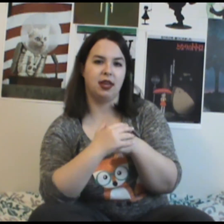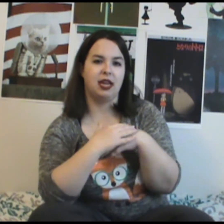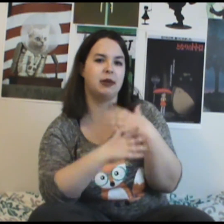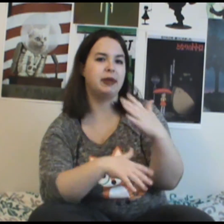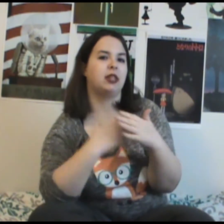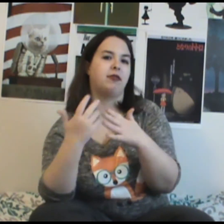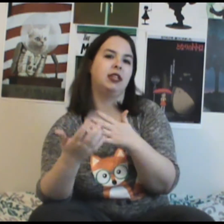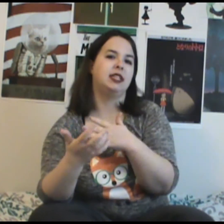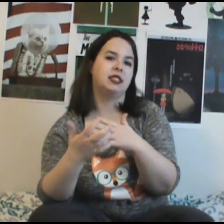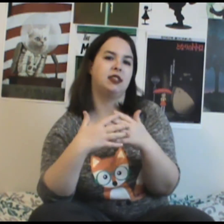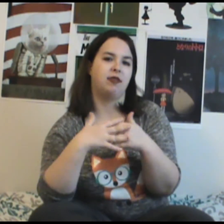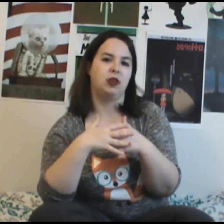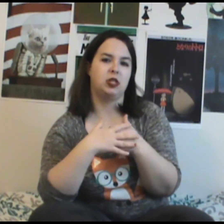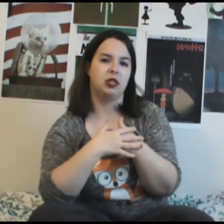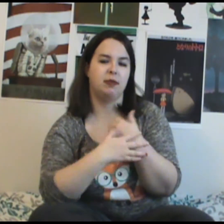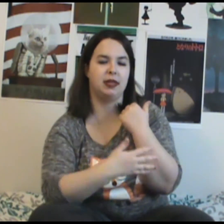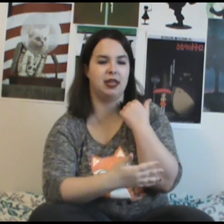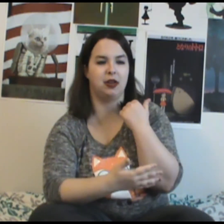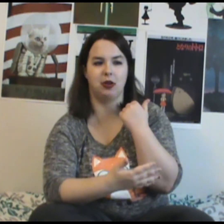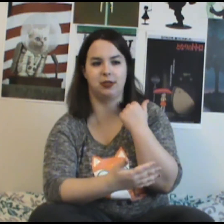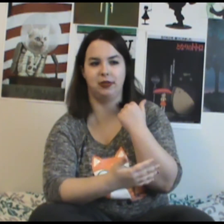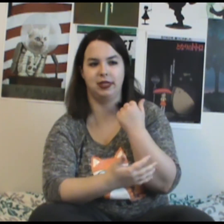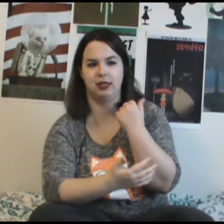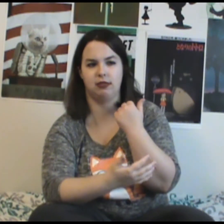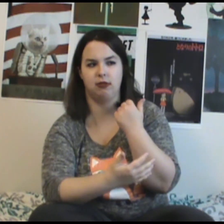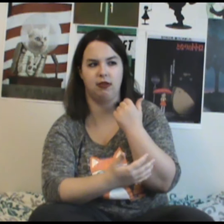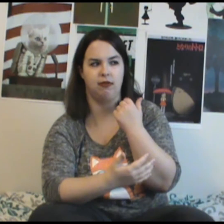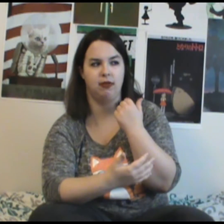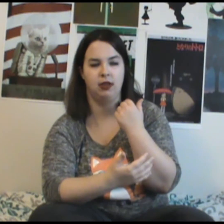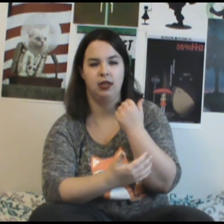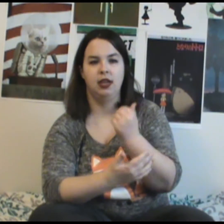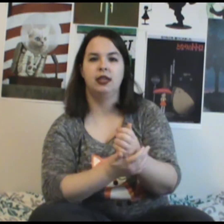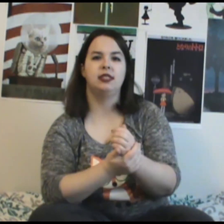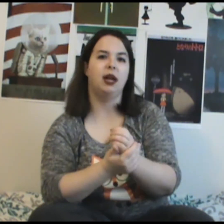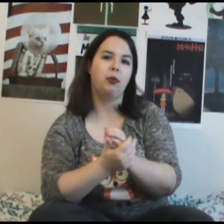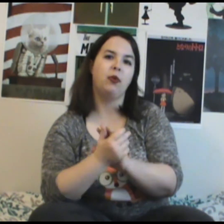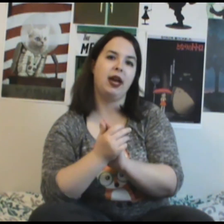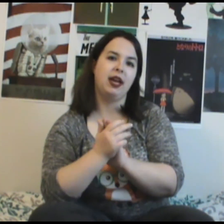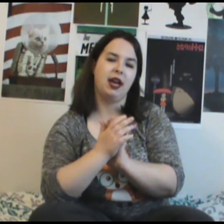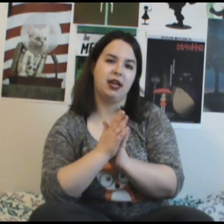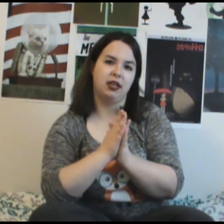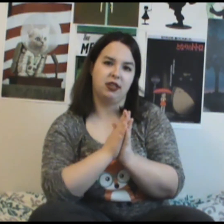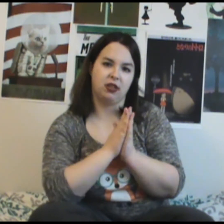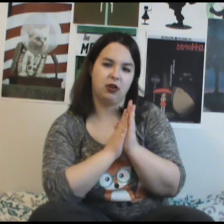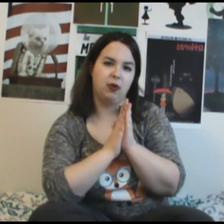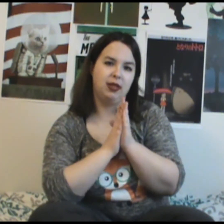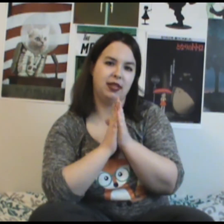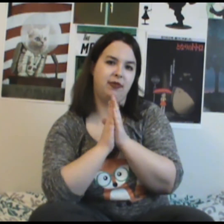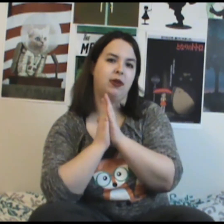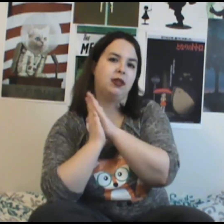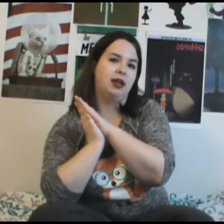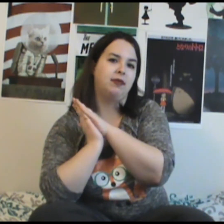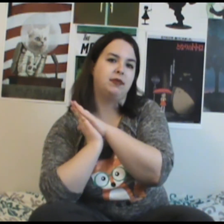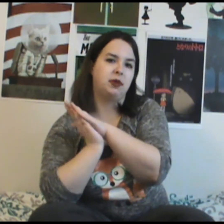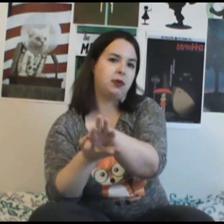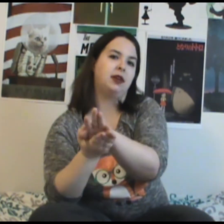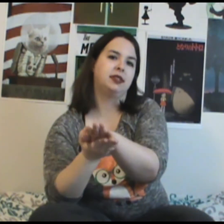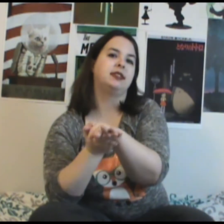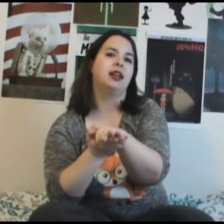like admit their feelings and stuff for each other, but then her choosing to sort of step away and go and live her life somewhere else